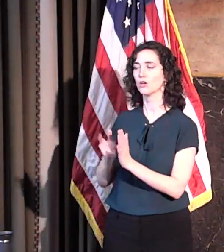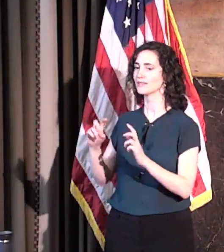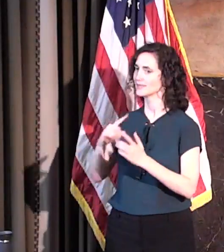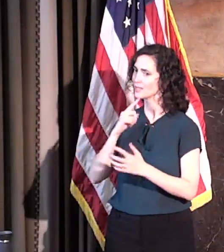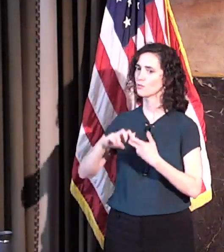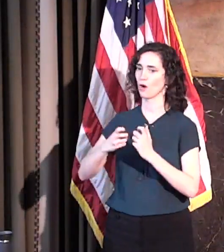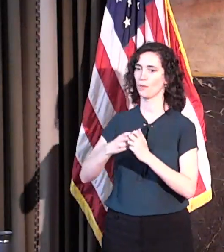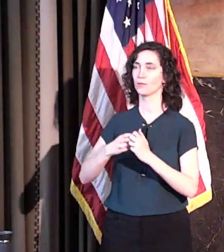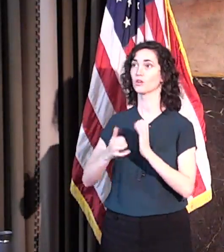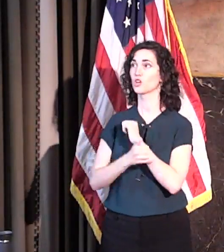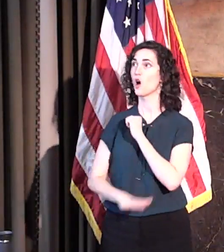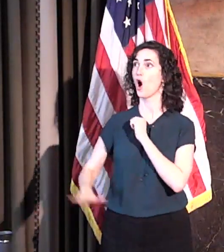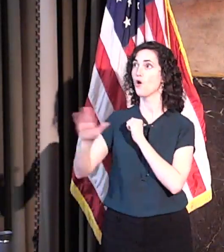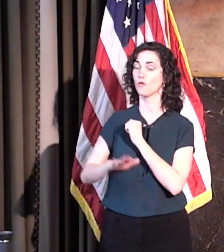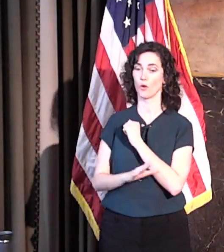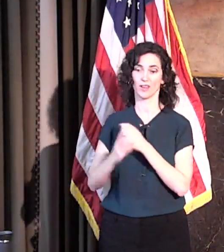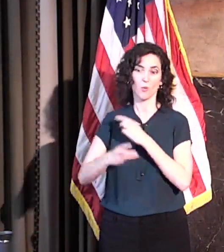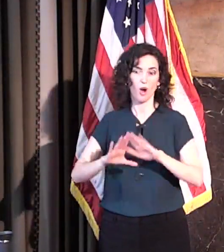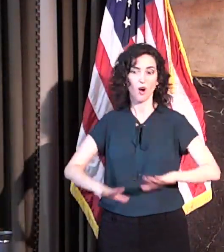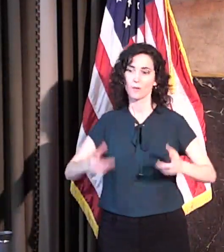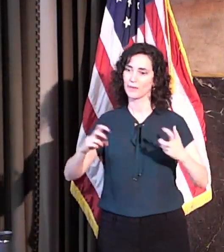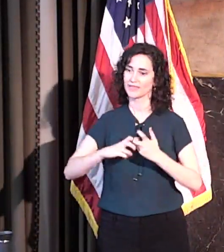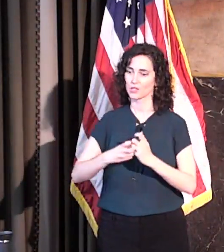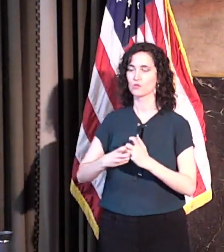around the country and indeed around the world.